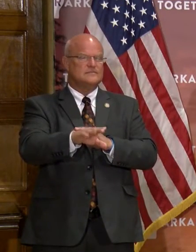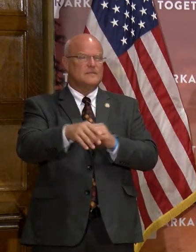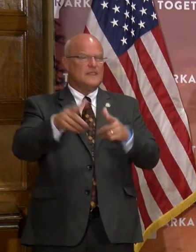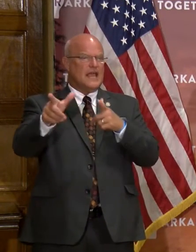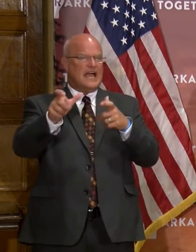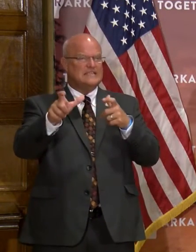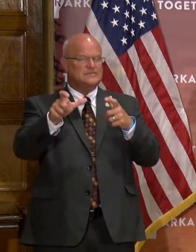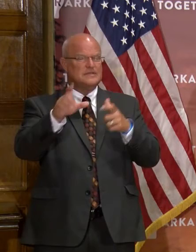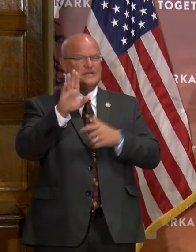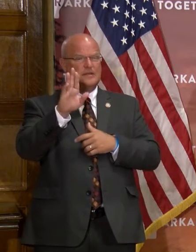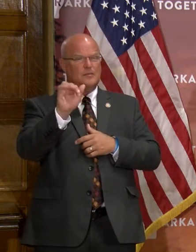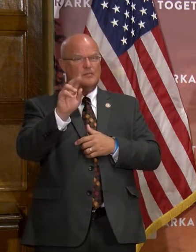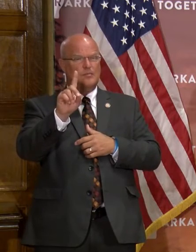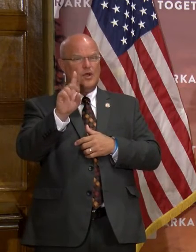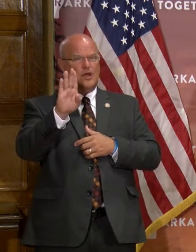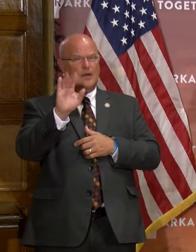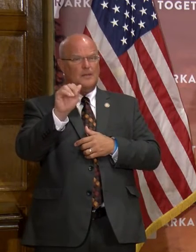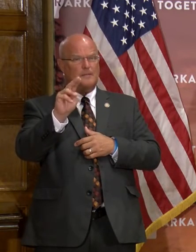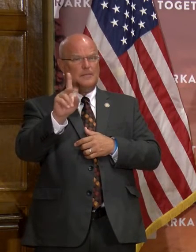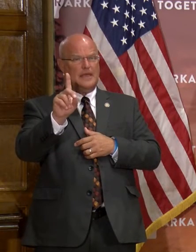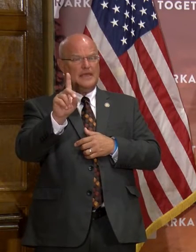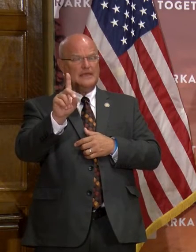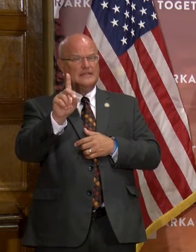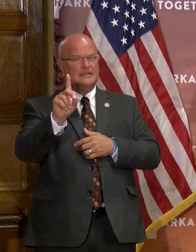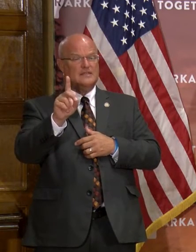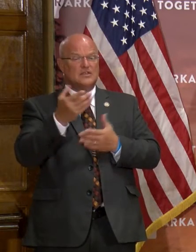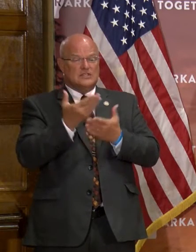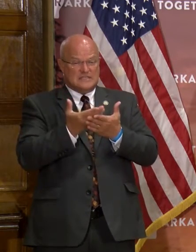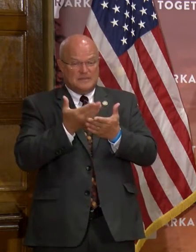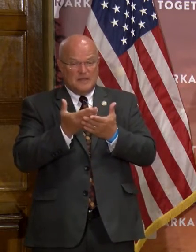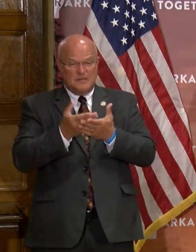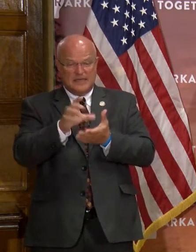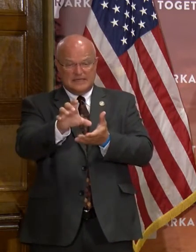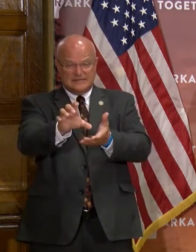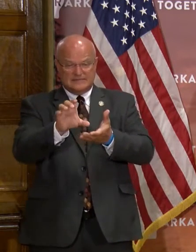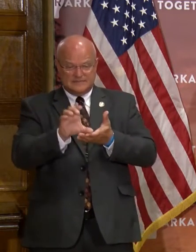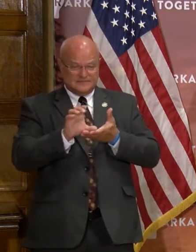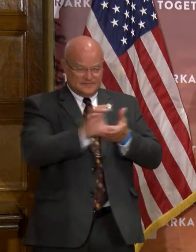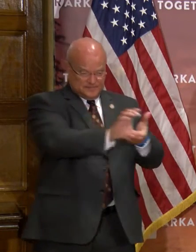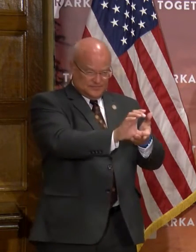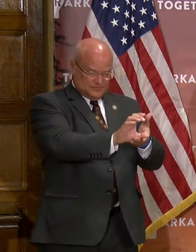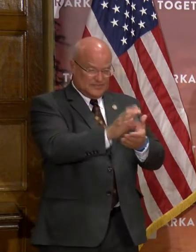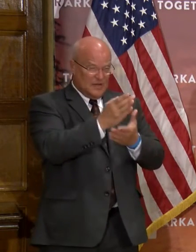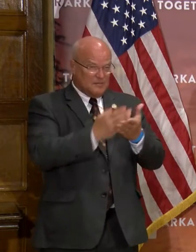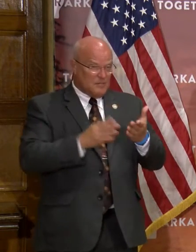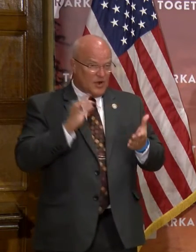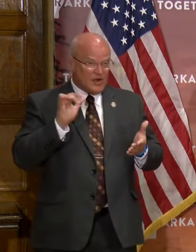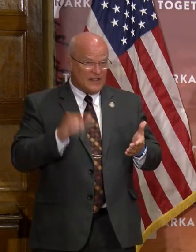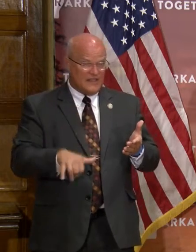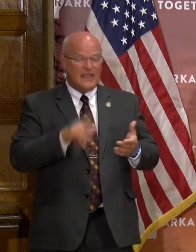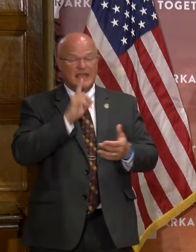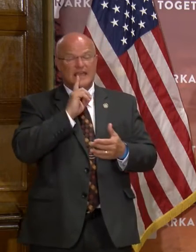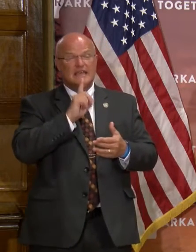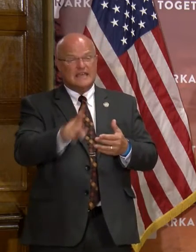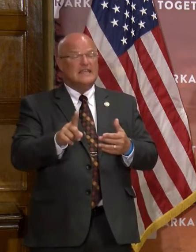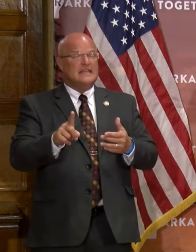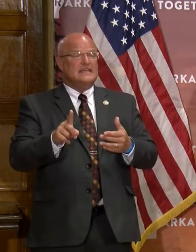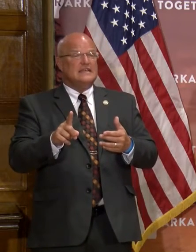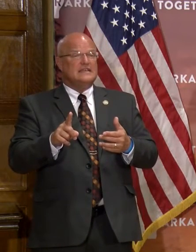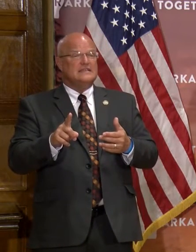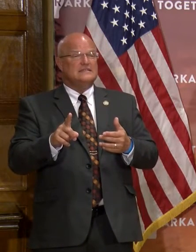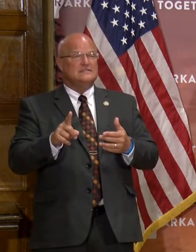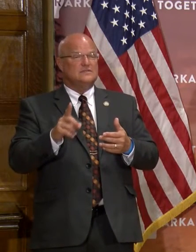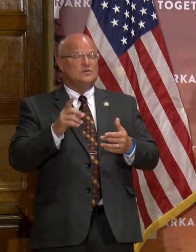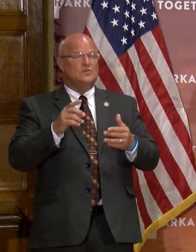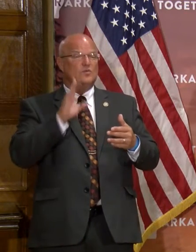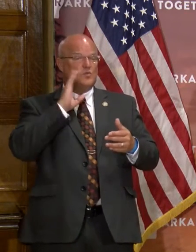high-speed broadband. And so we'd have to reallocate some of that money, and part of that consideration is